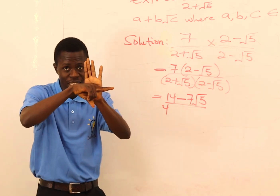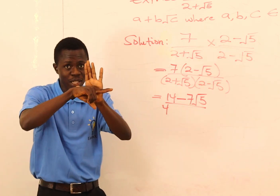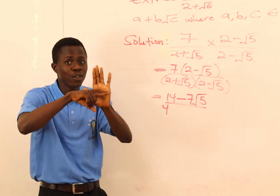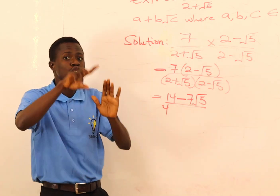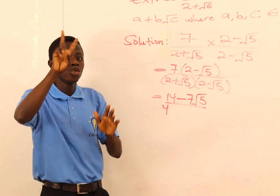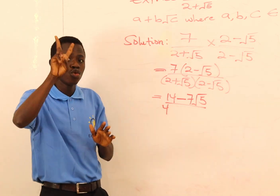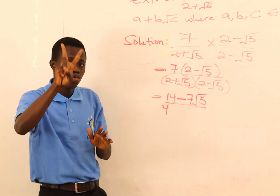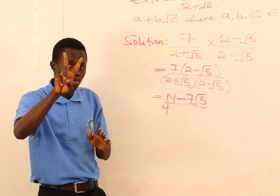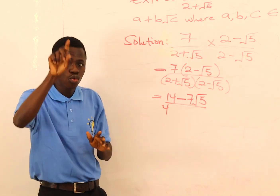answer.